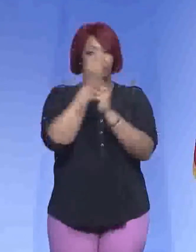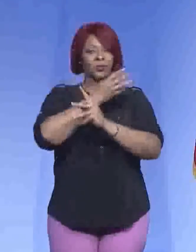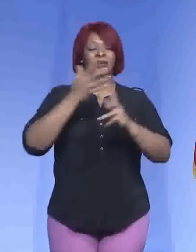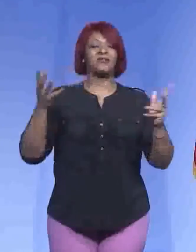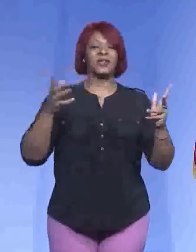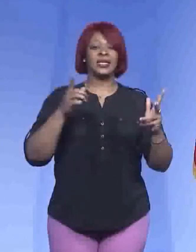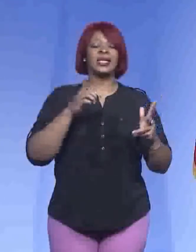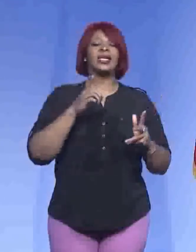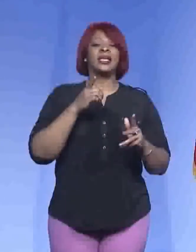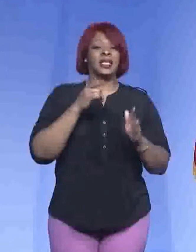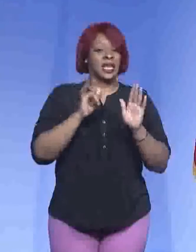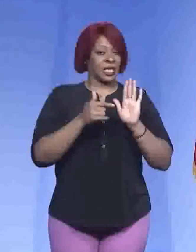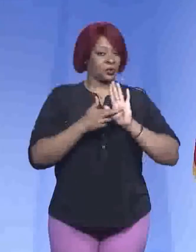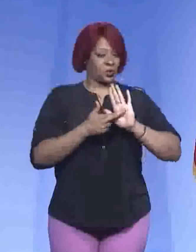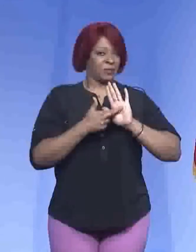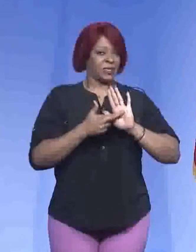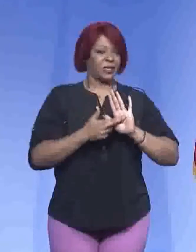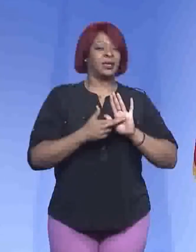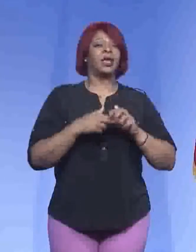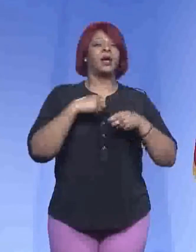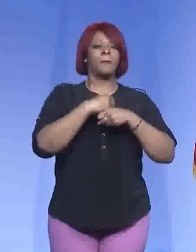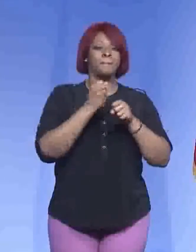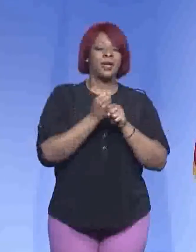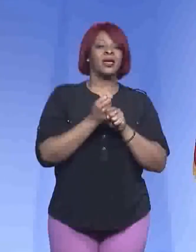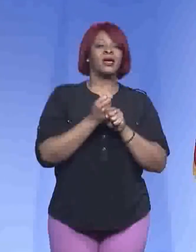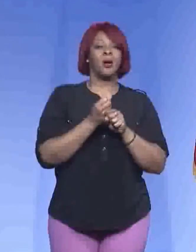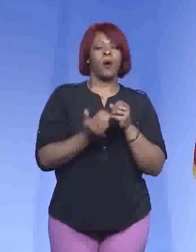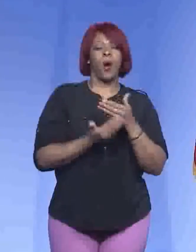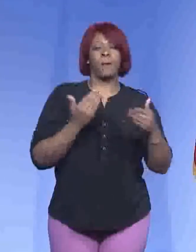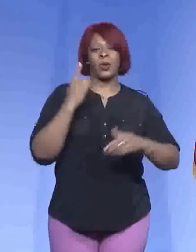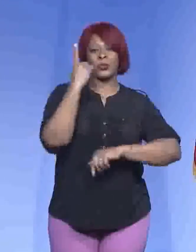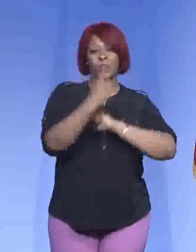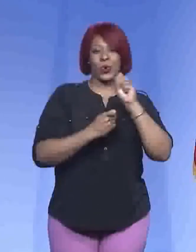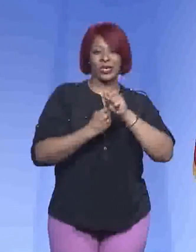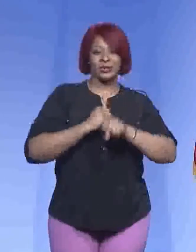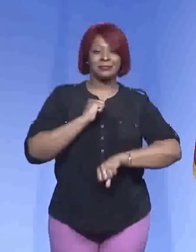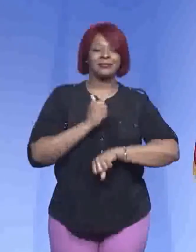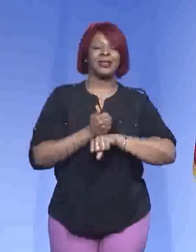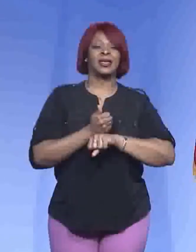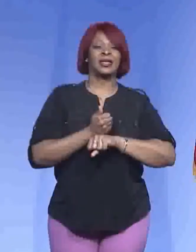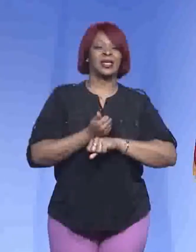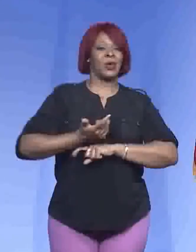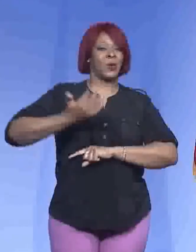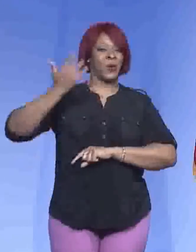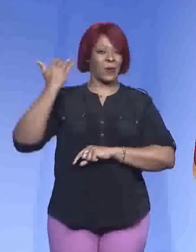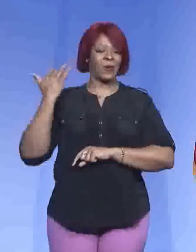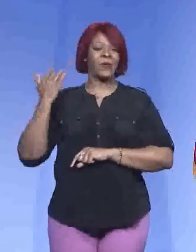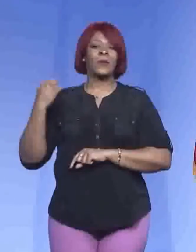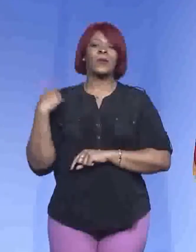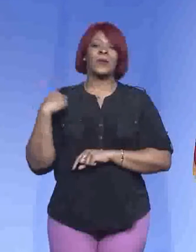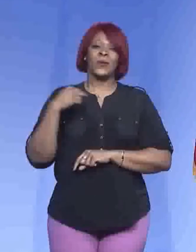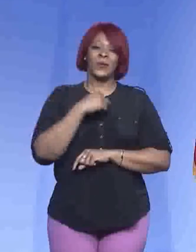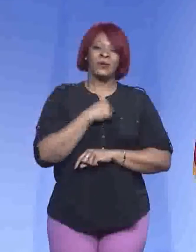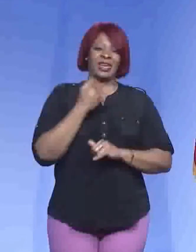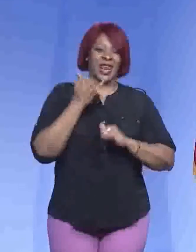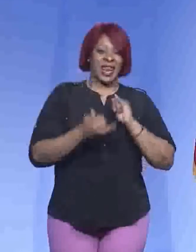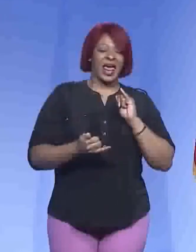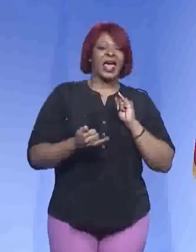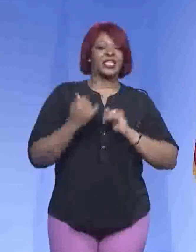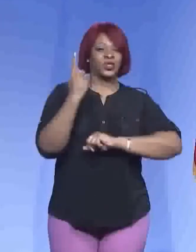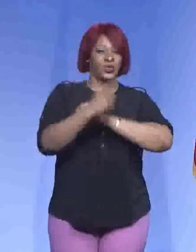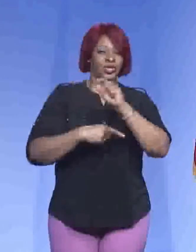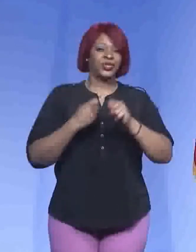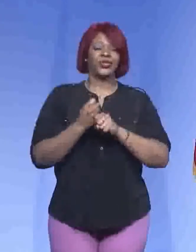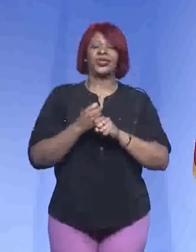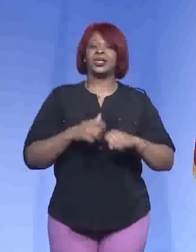is on behalf of was formed almost 1 year ago. And so we, over the past year,